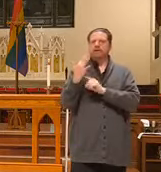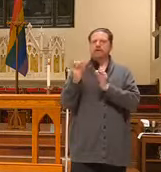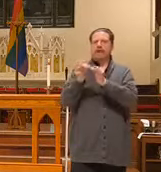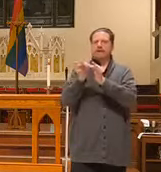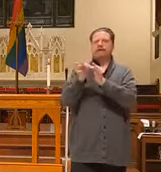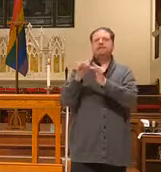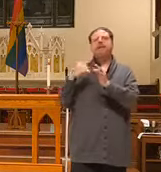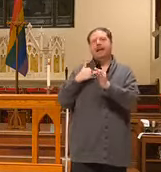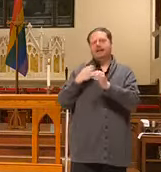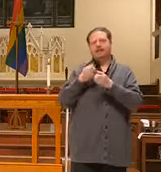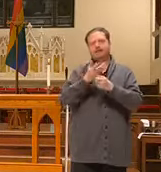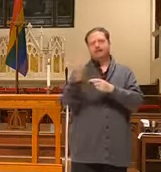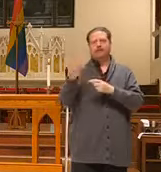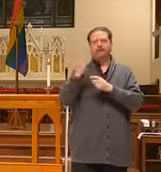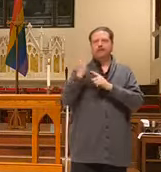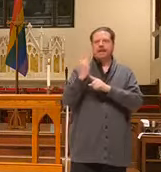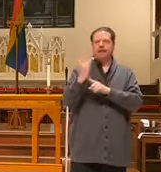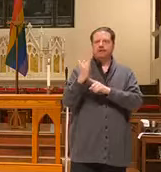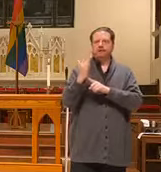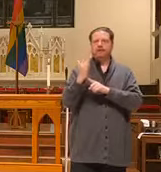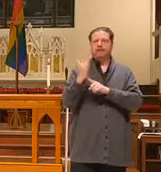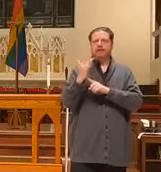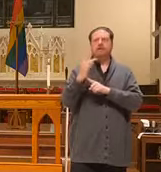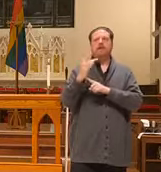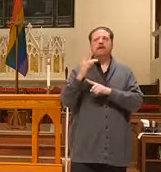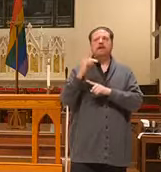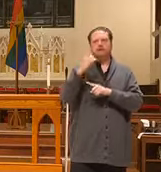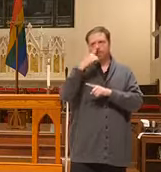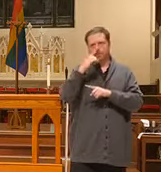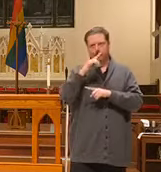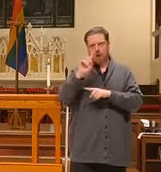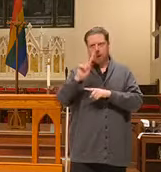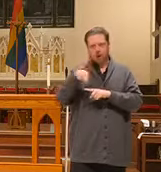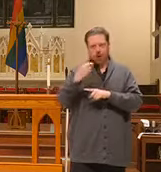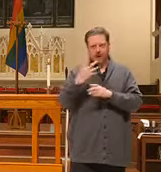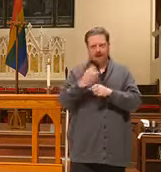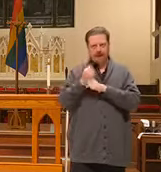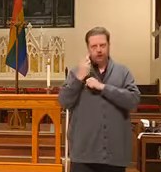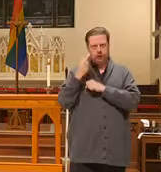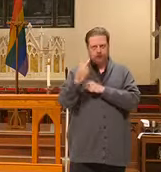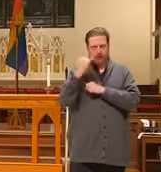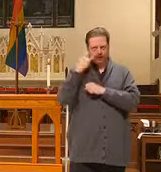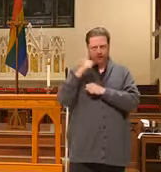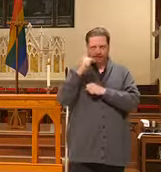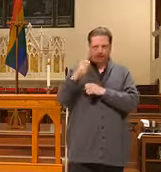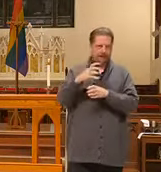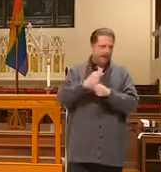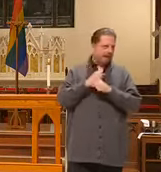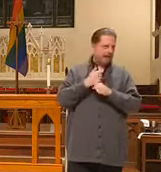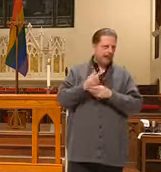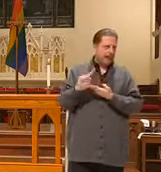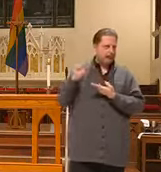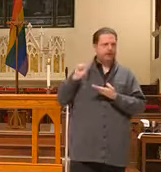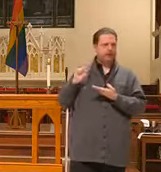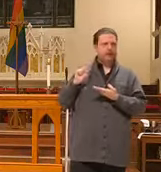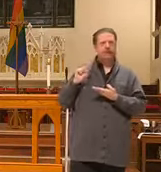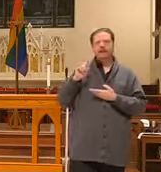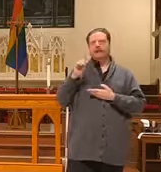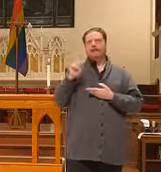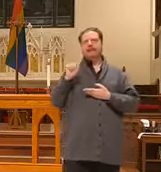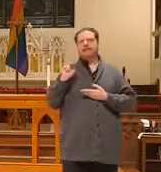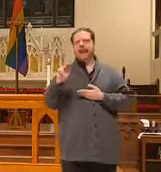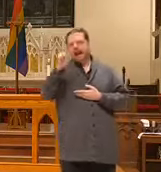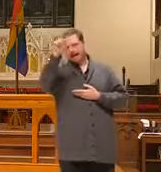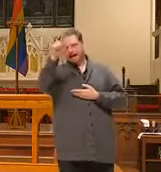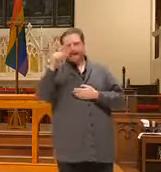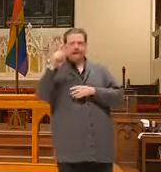a bunch of extra candles. We're asking that people only take two if you didn't get them last week. So they'll be in back. Dan's hand holding them up